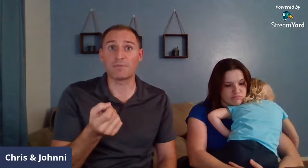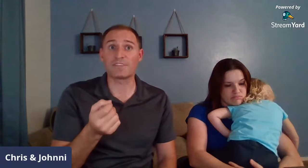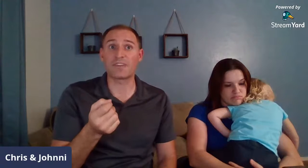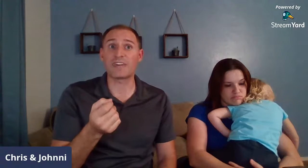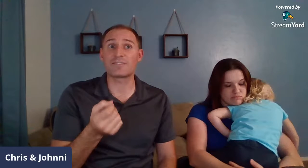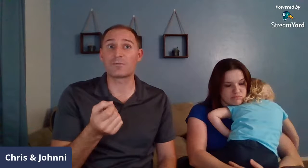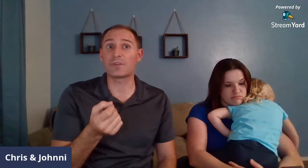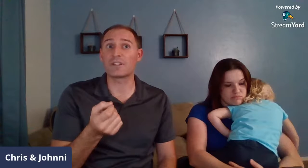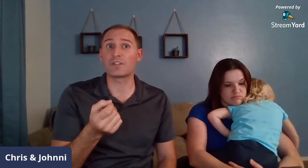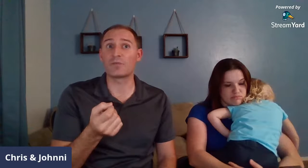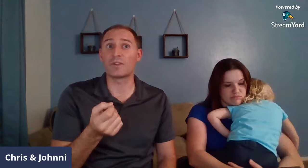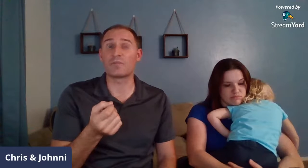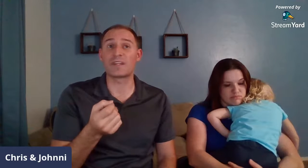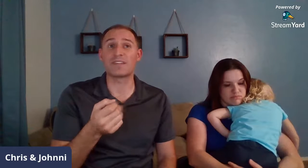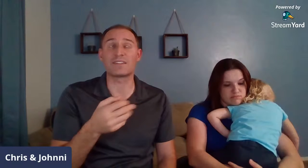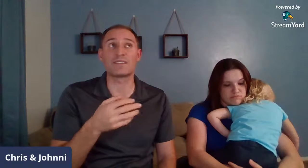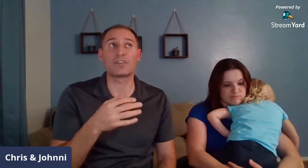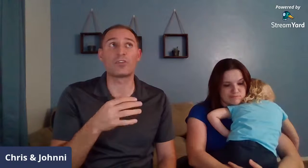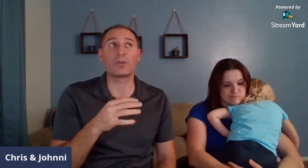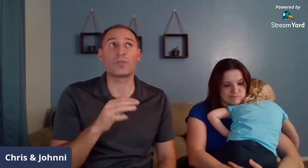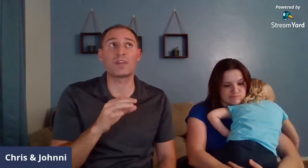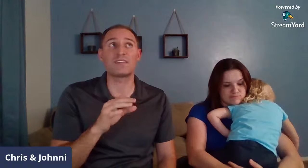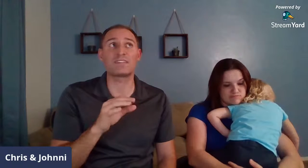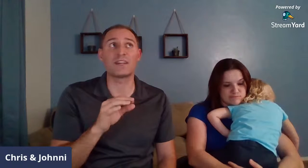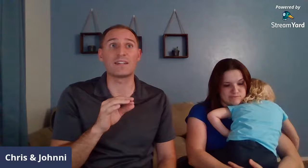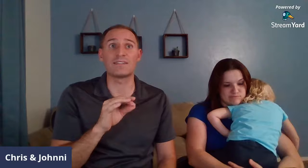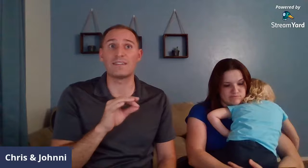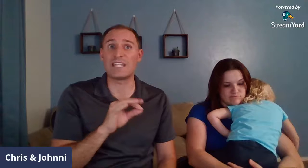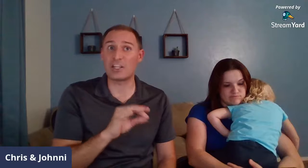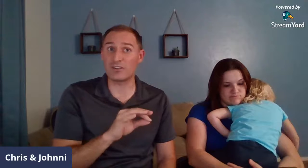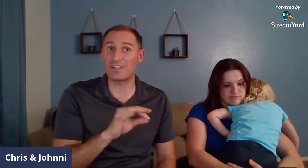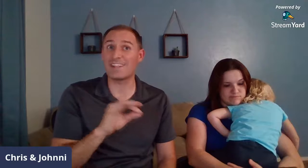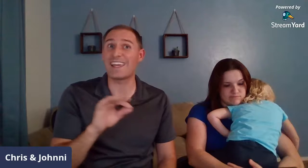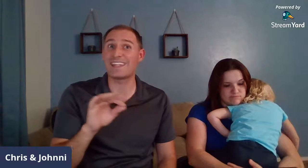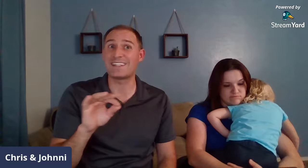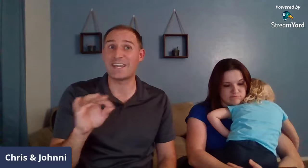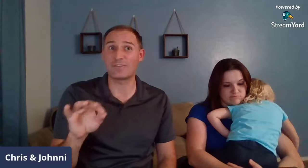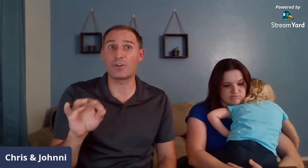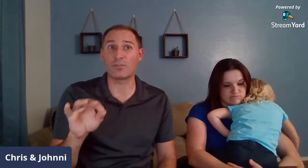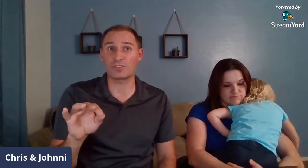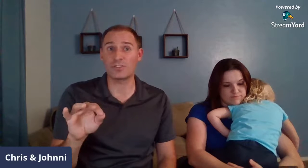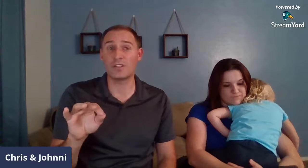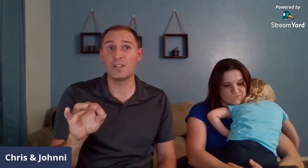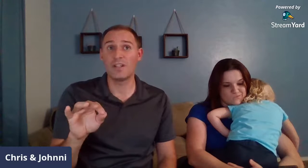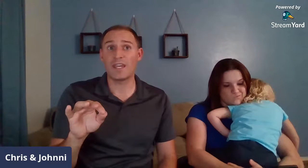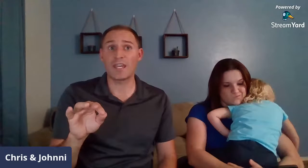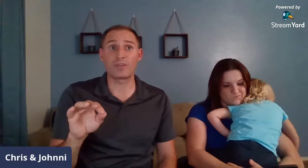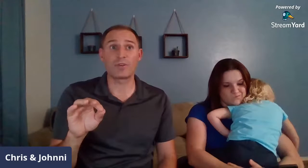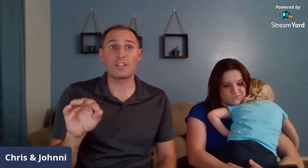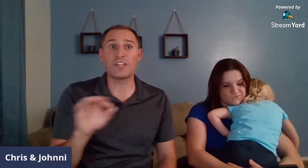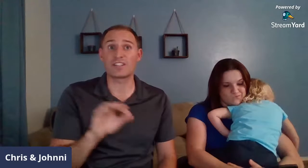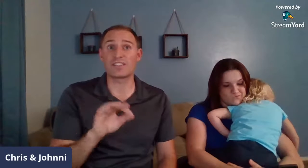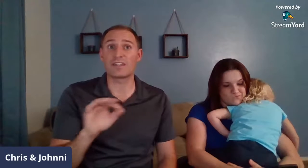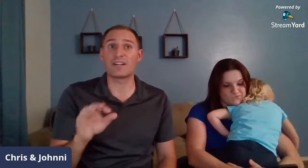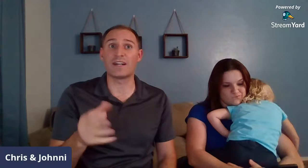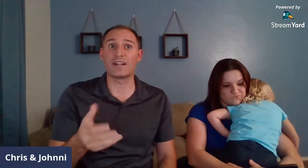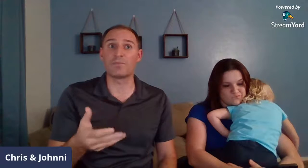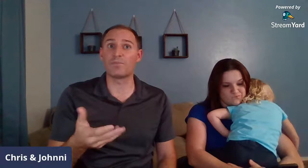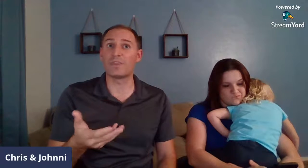So that's a really good one because it incorporates hearing and deaf culture, and it really touches on